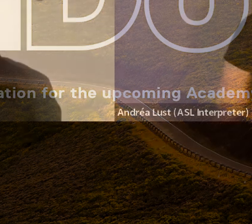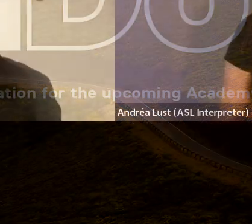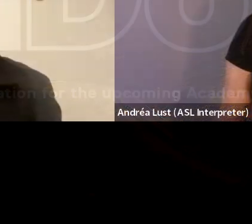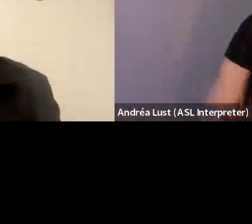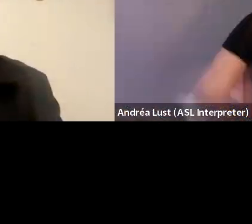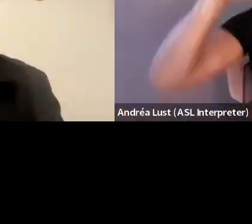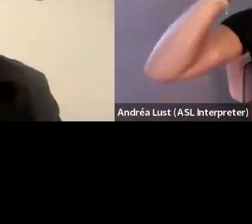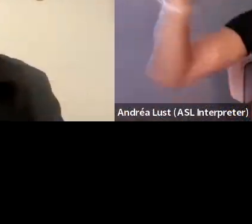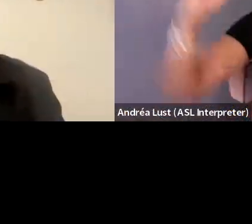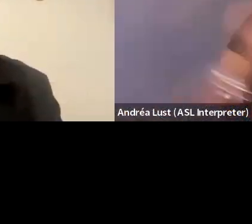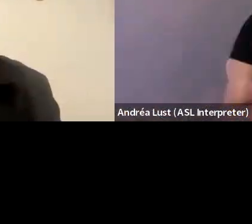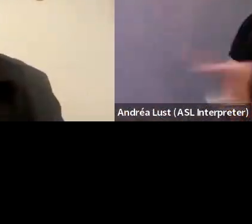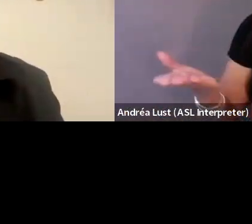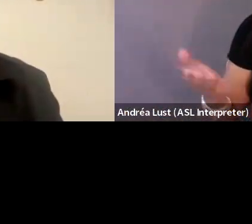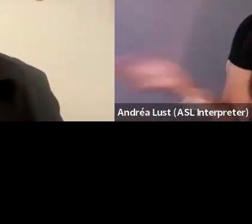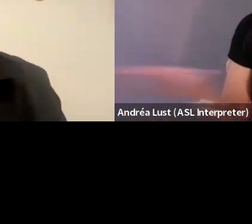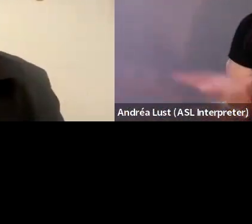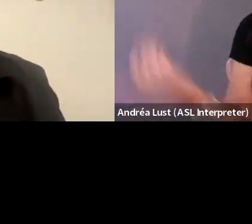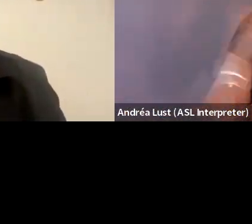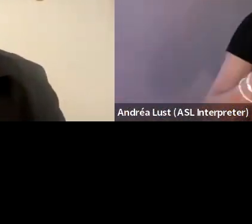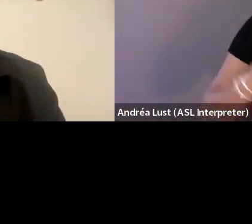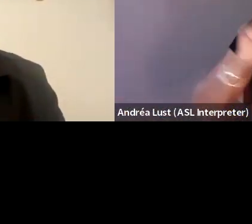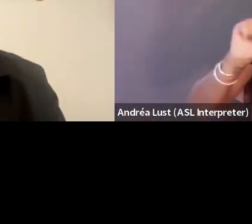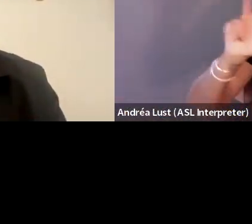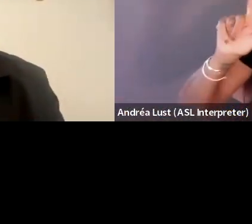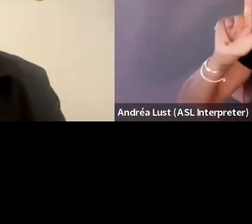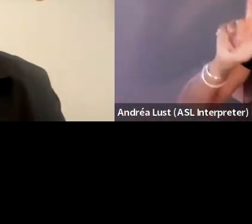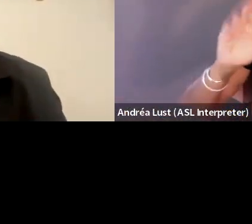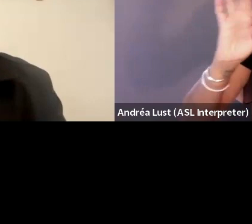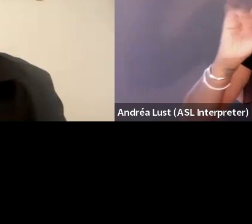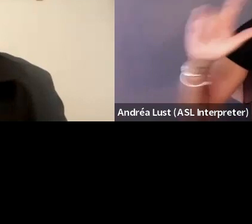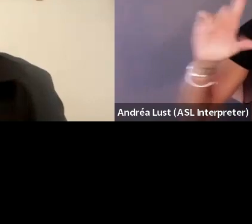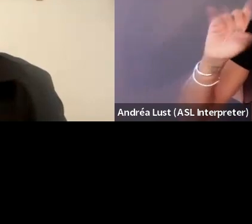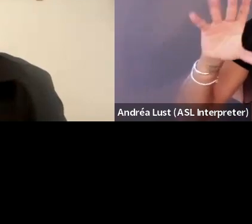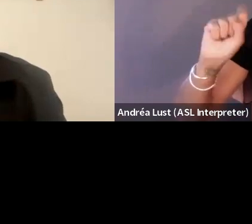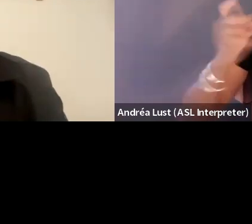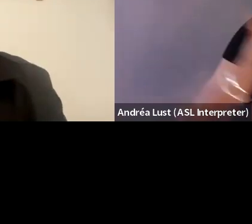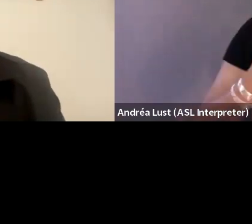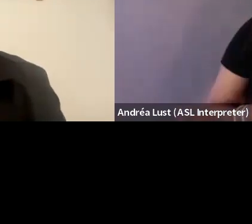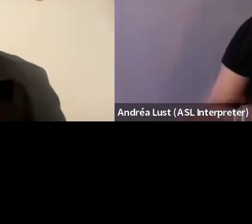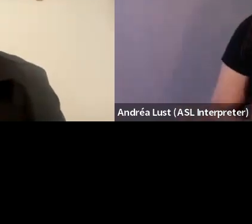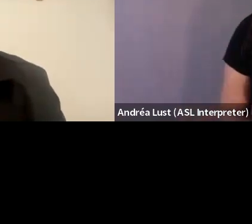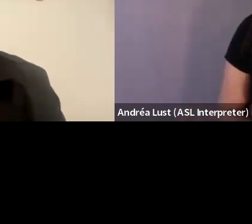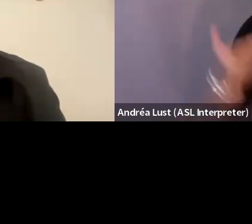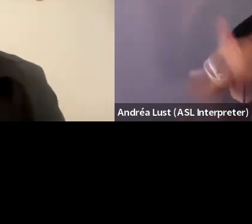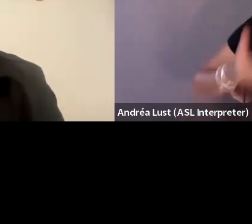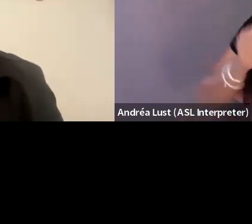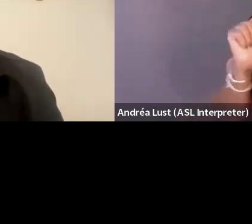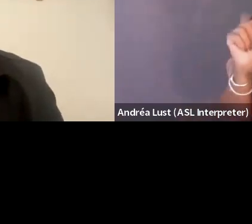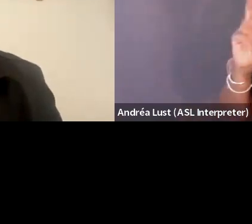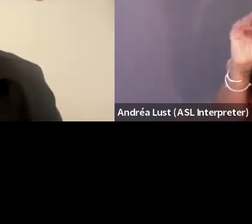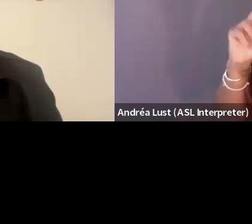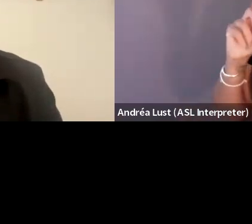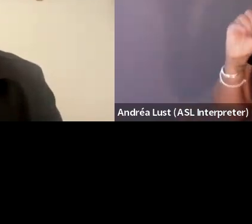Hello, everyone. Welcome to another 2023 FallDocs screening. My name is